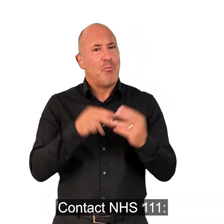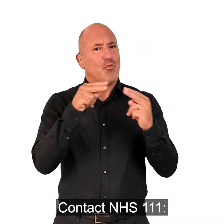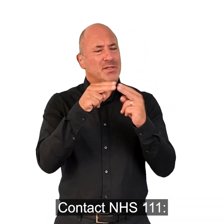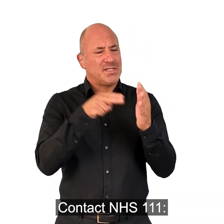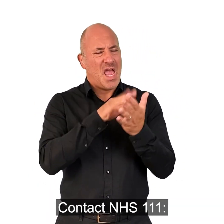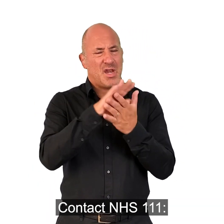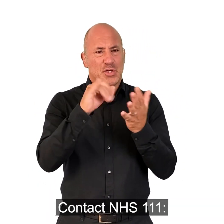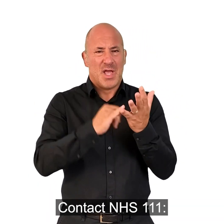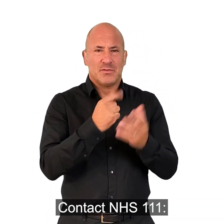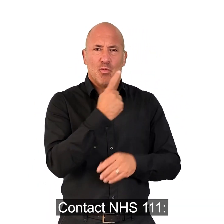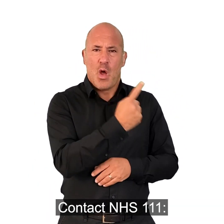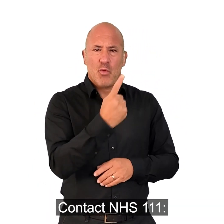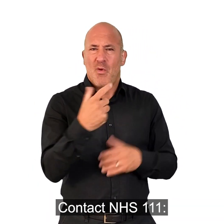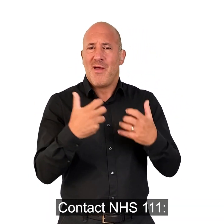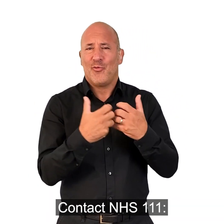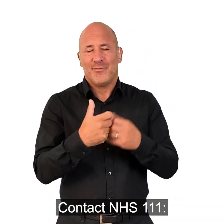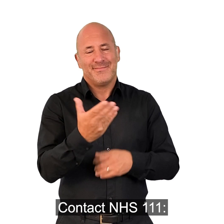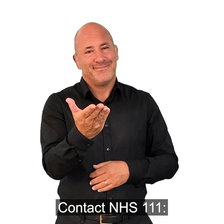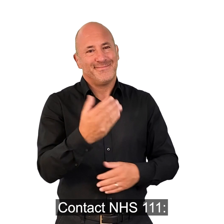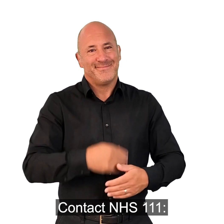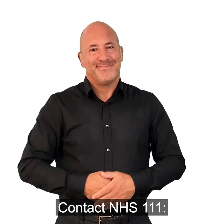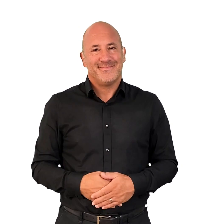Contact NHS 111.